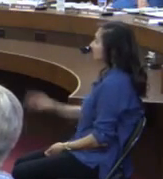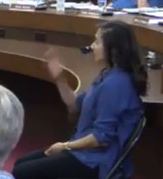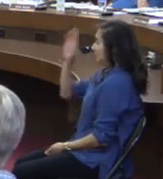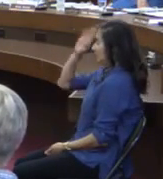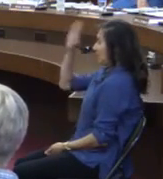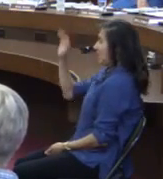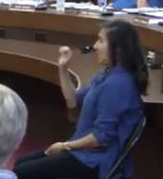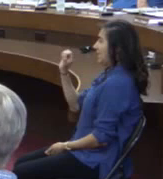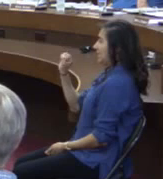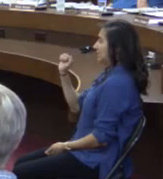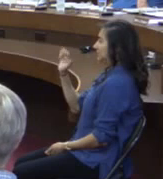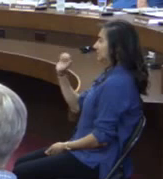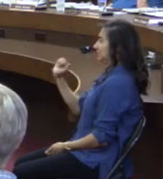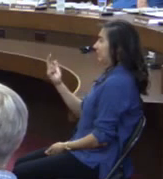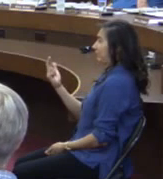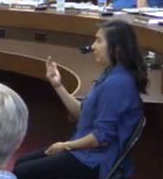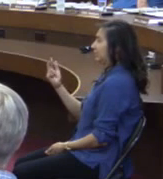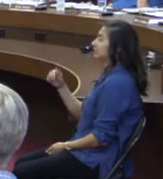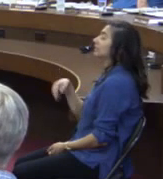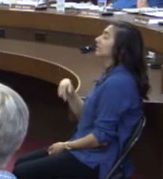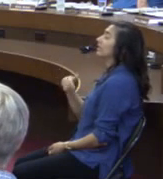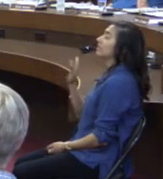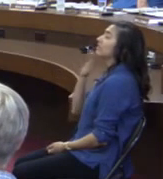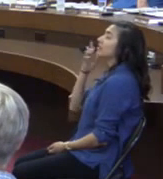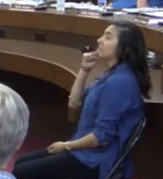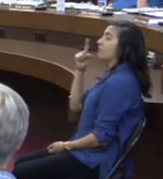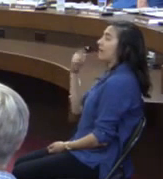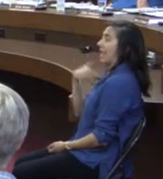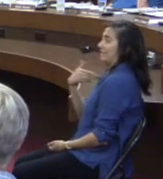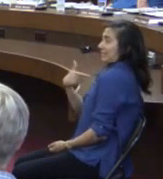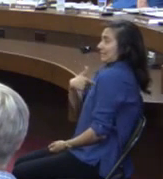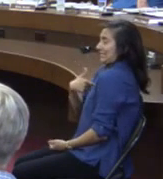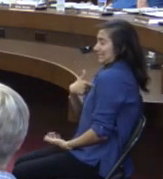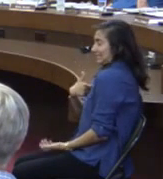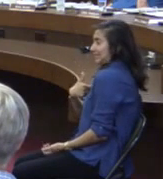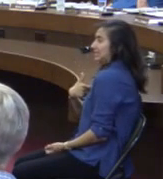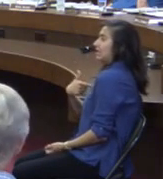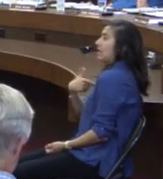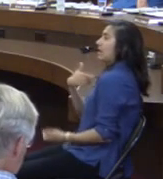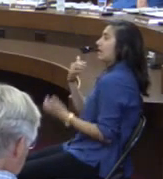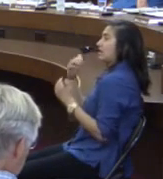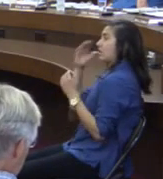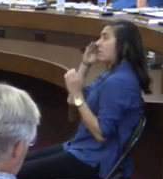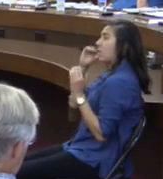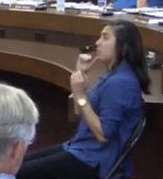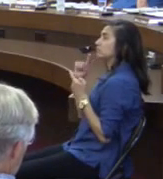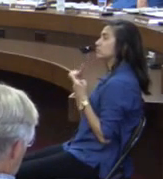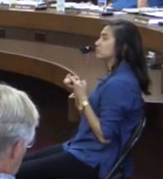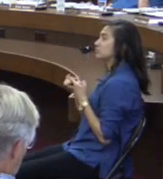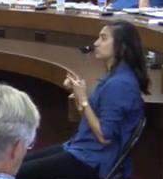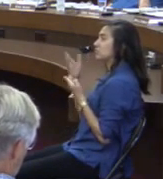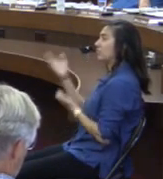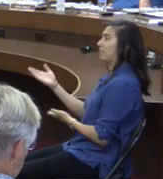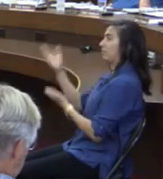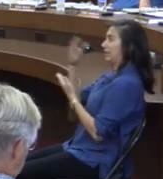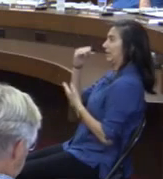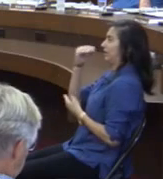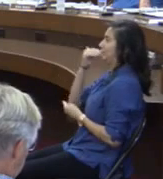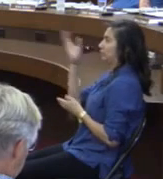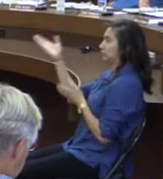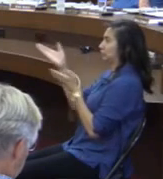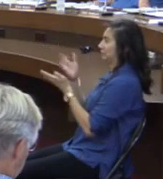I'm Sarah Park, and thank you so much for having me. And I hope to bring culinary arts to